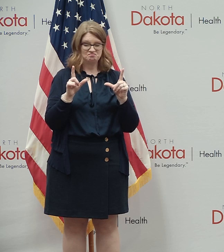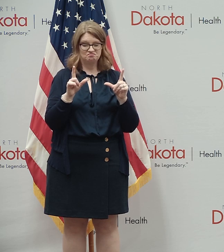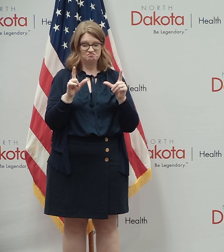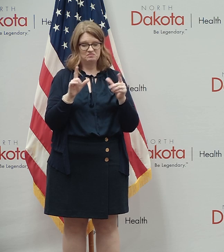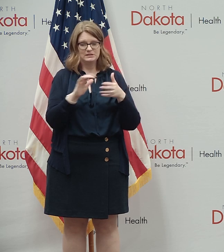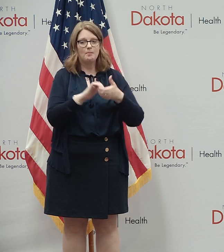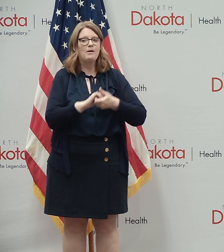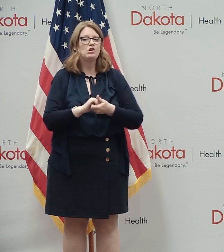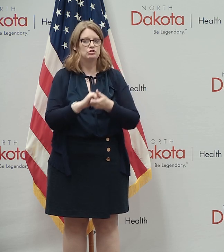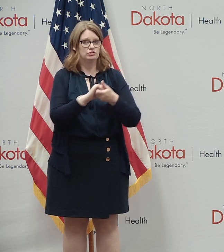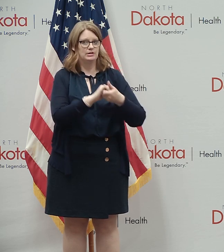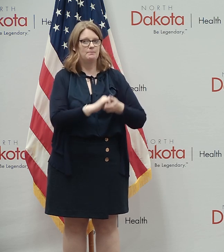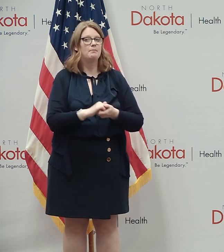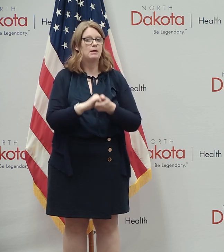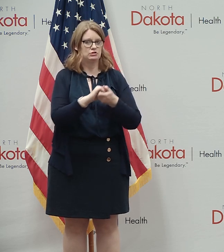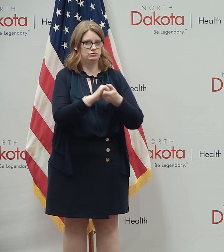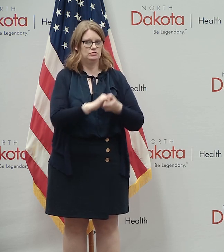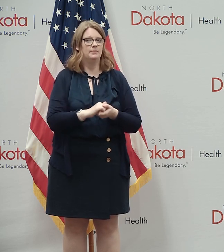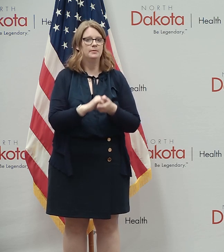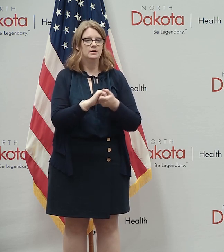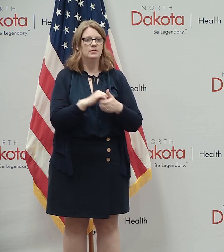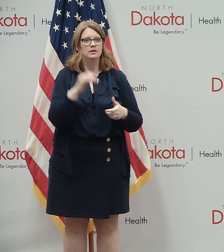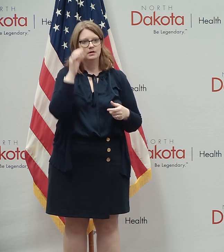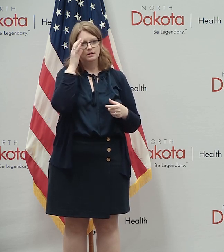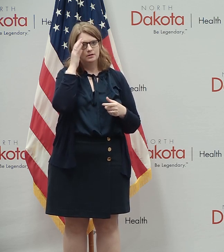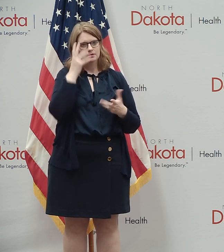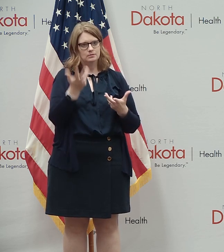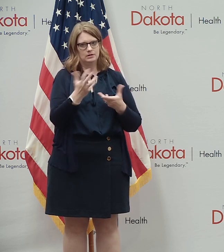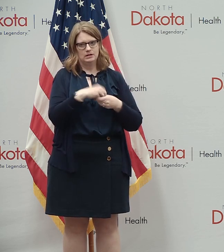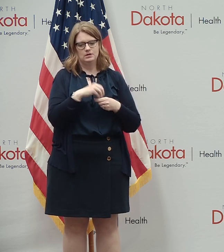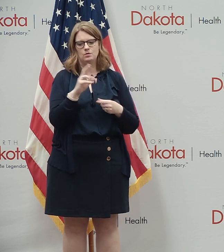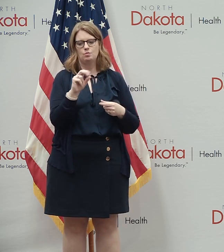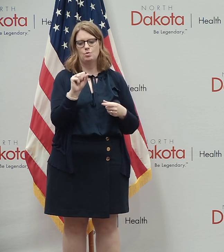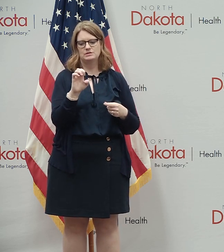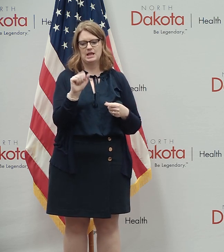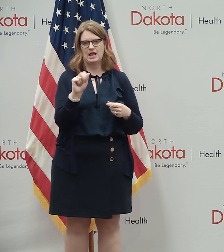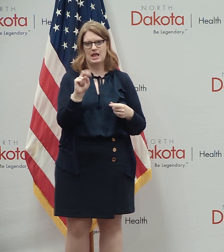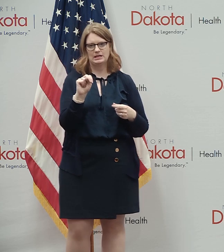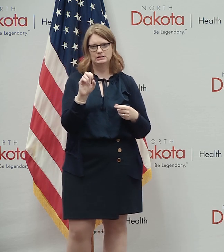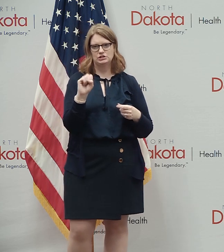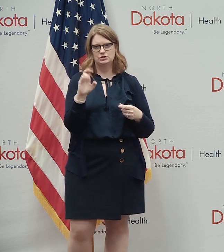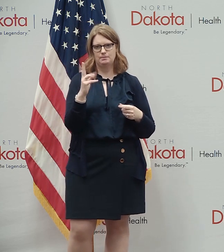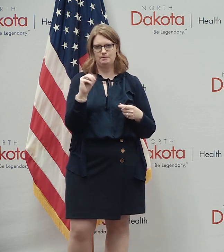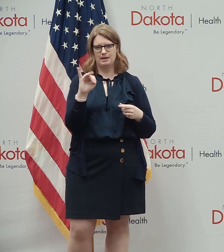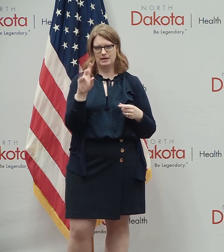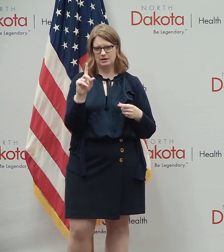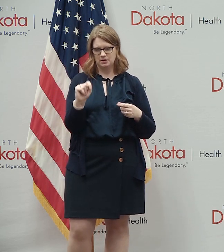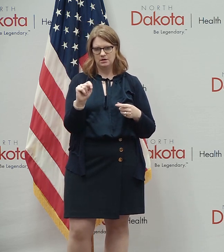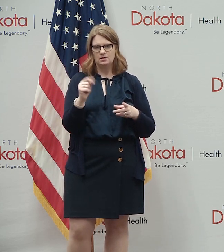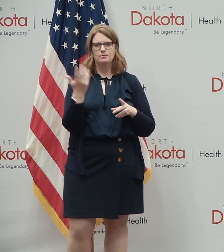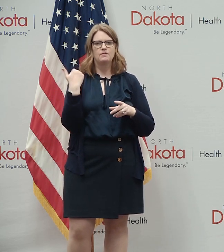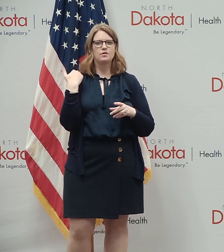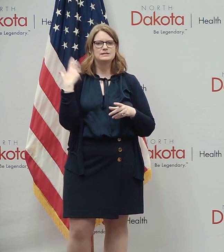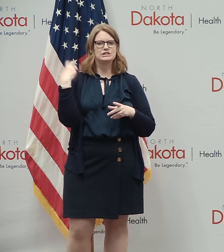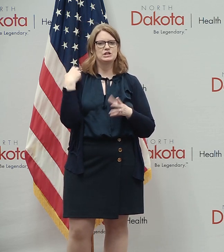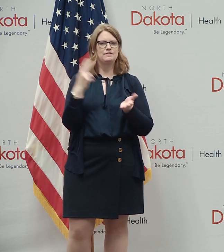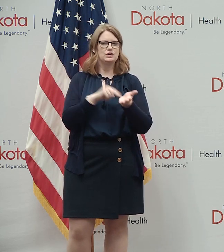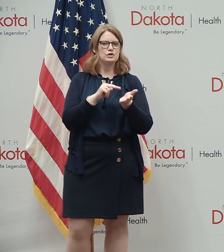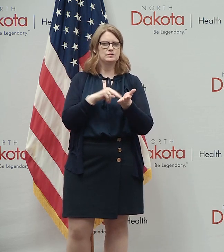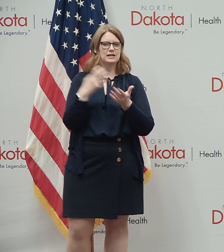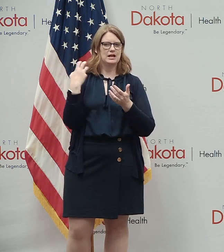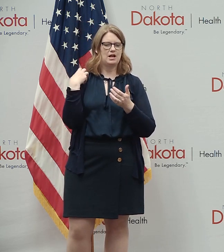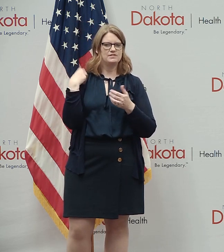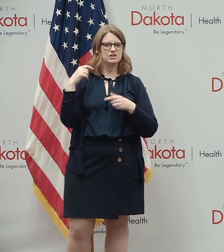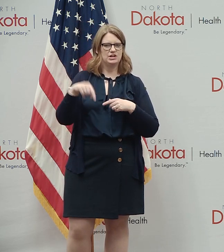working together. And in order to do that, we did bring on Roseanne Schmidt, who was a previous chief nursing officer for St. Alexis